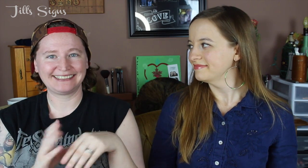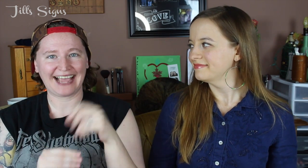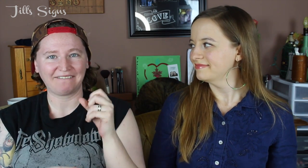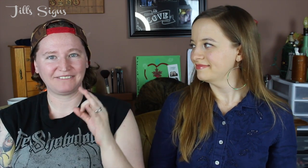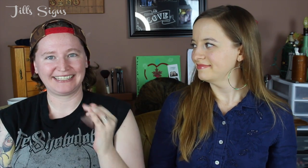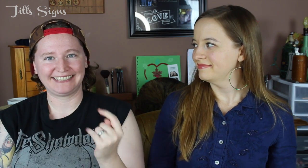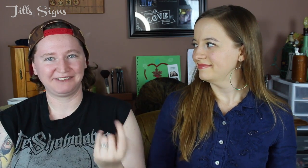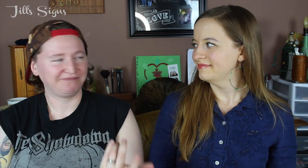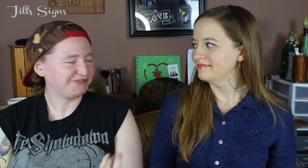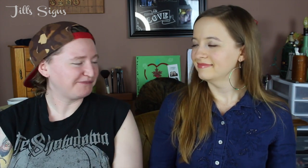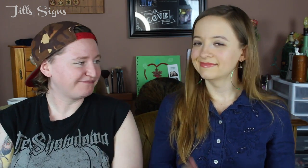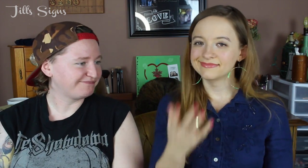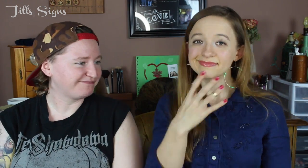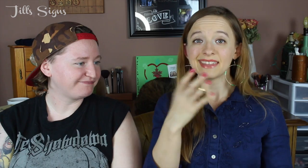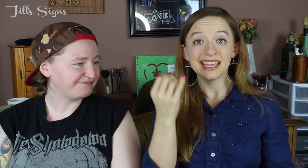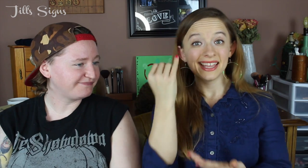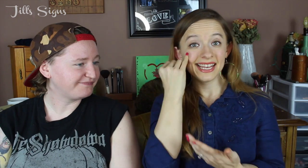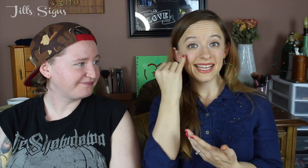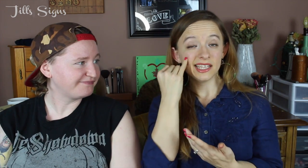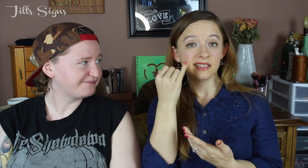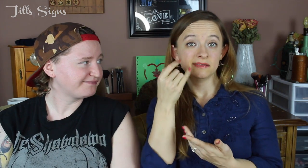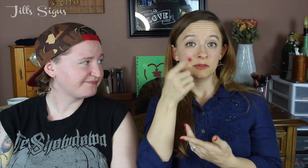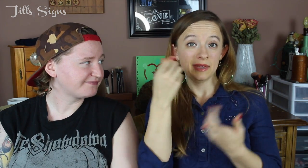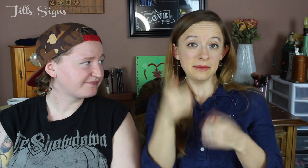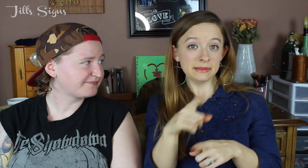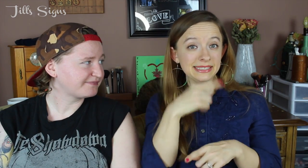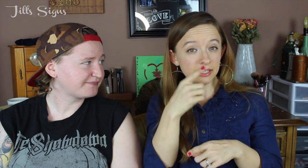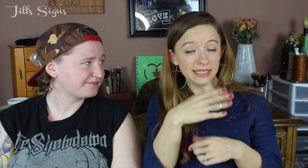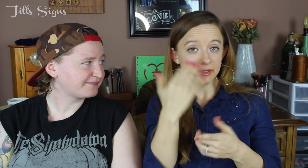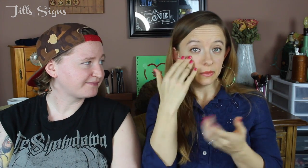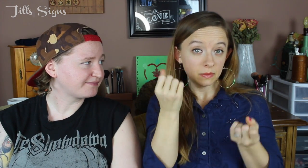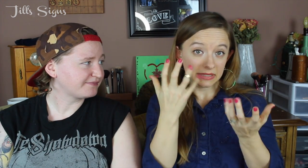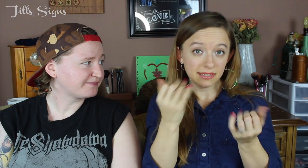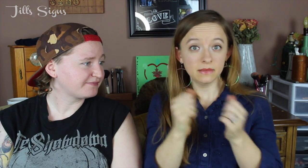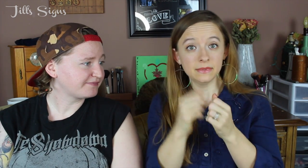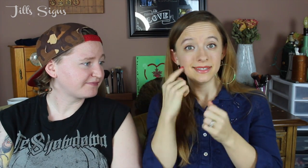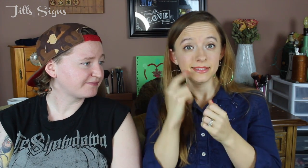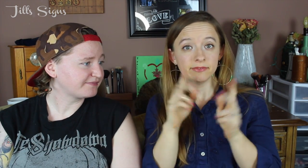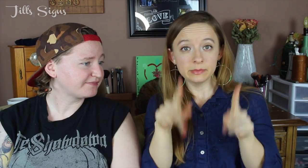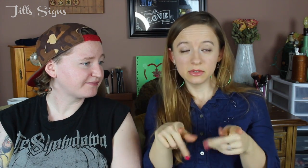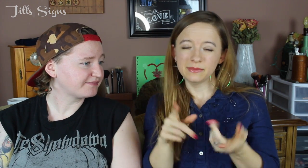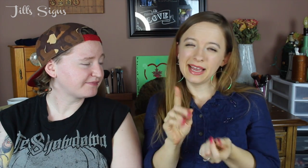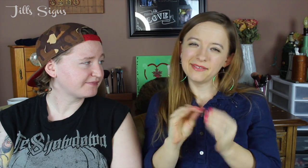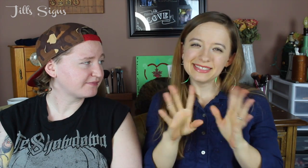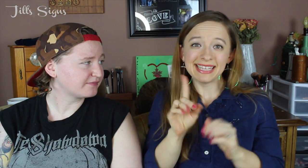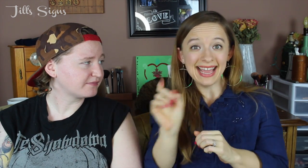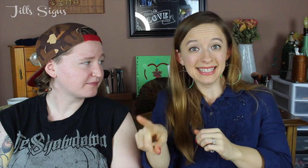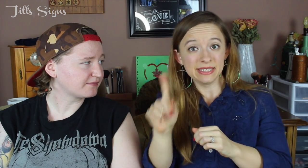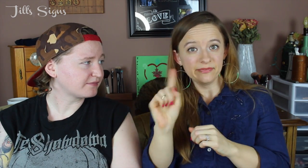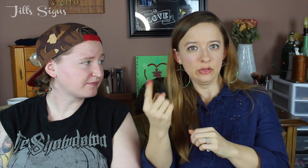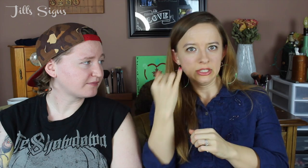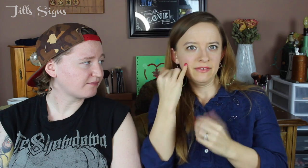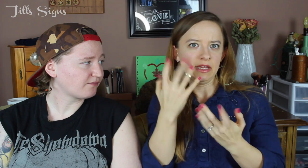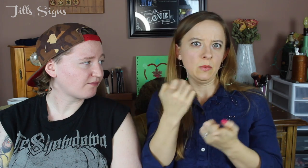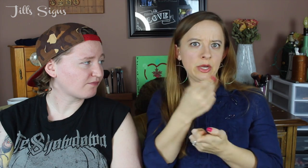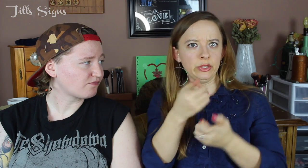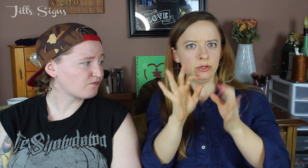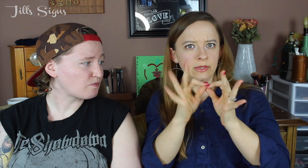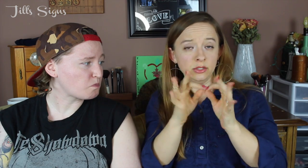just make the best out of it. Yeah, and if you happen to be hearing and you know sign language with a deaf person, obviously ask them first if they